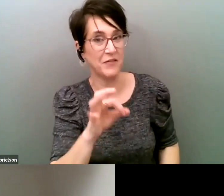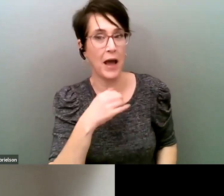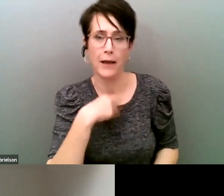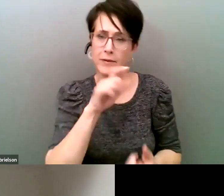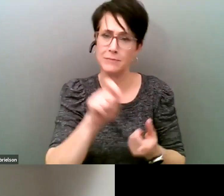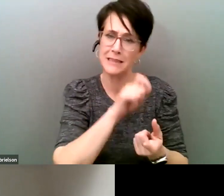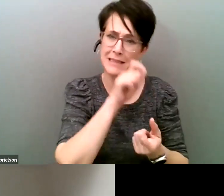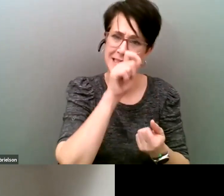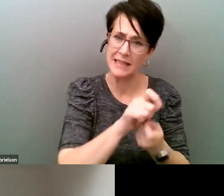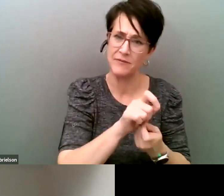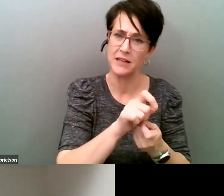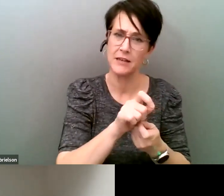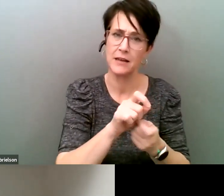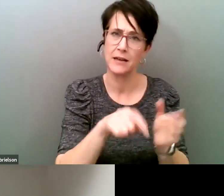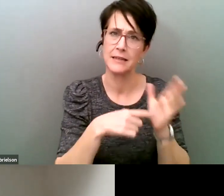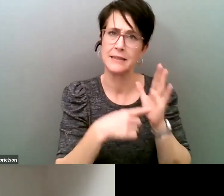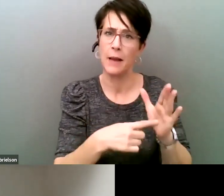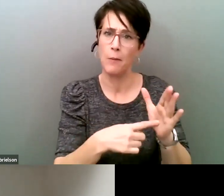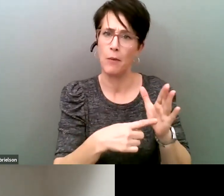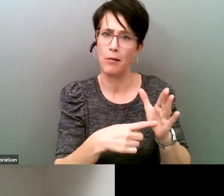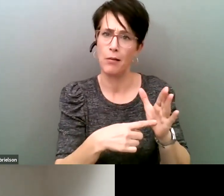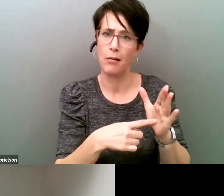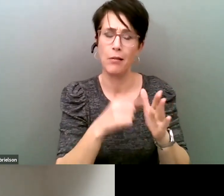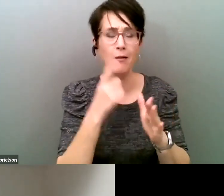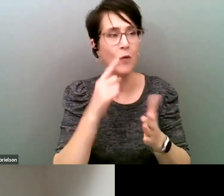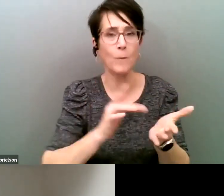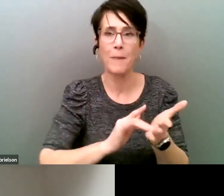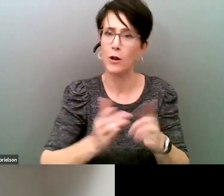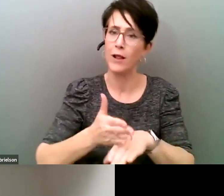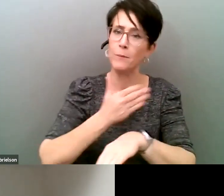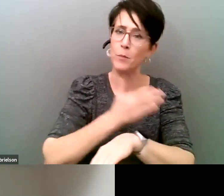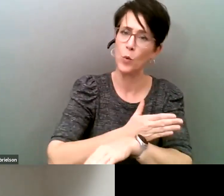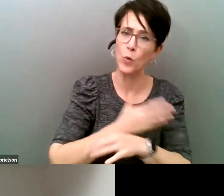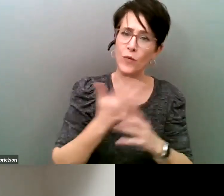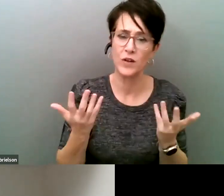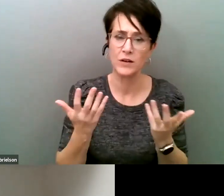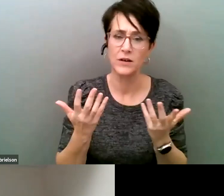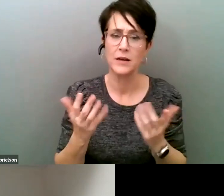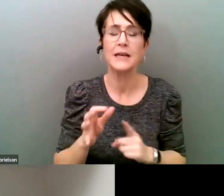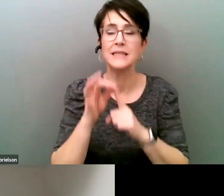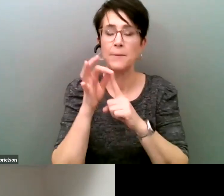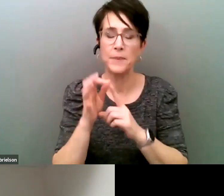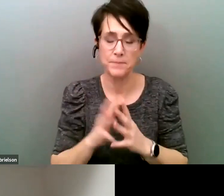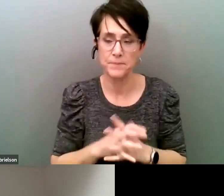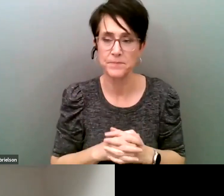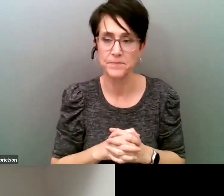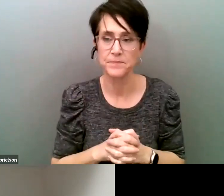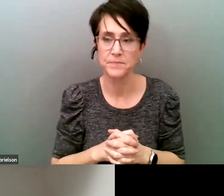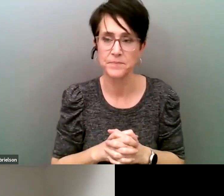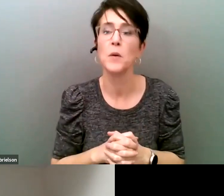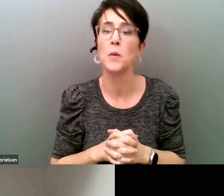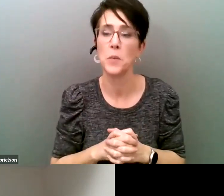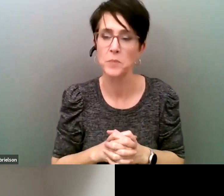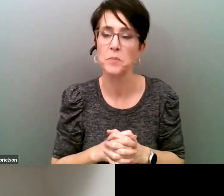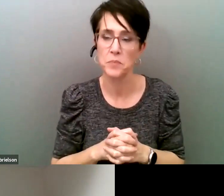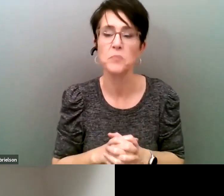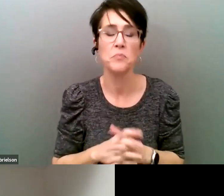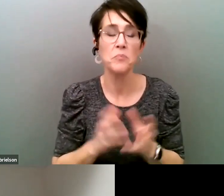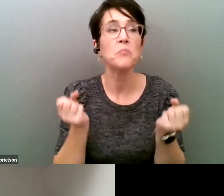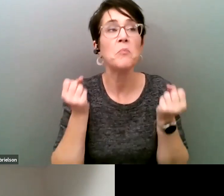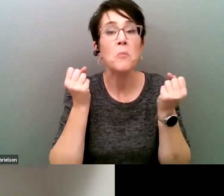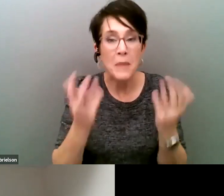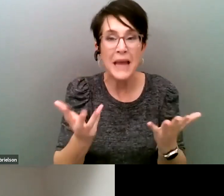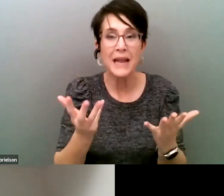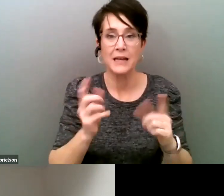specific example necessarily, other than to say, there are a lot of ways that Health and